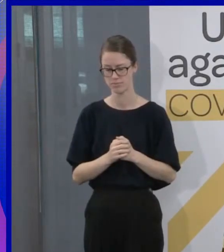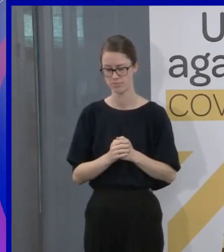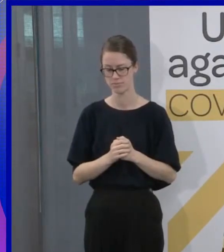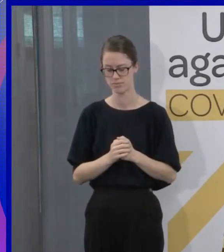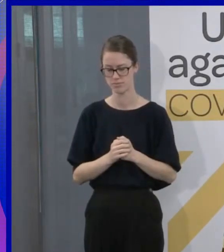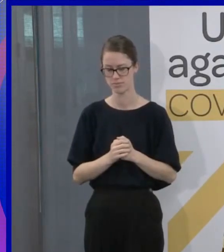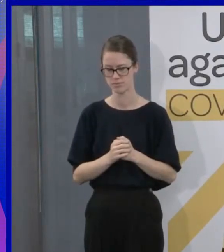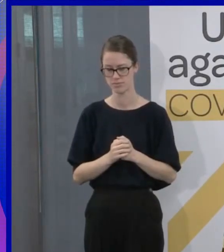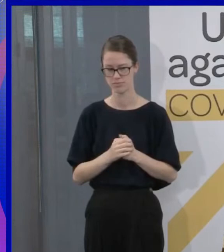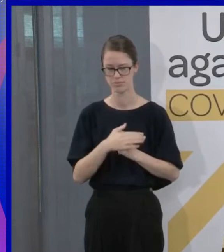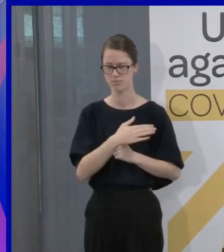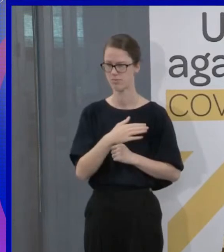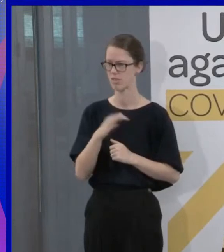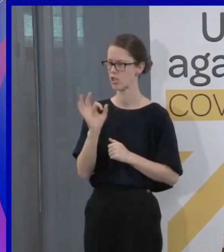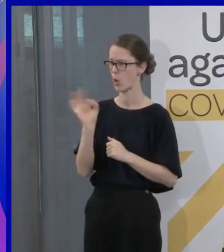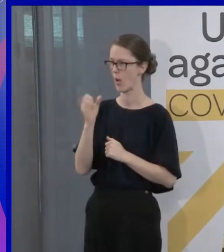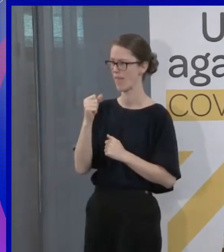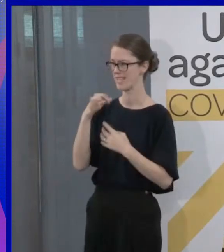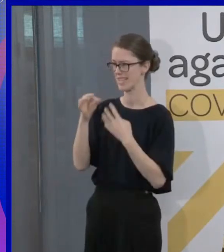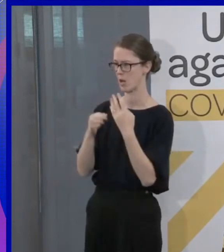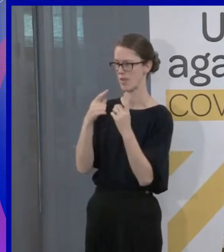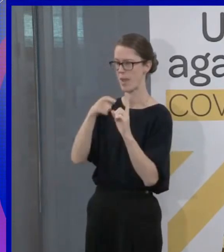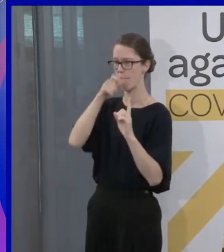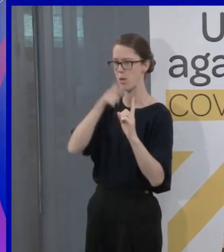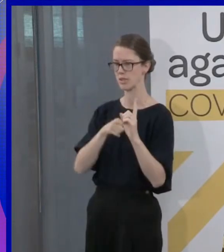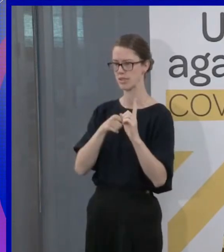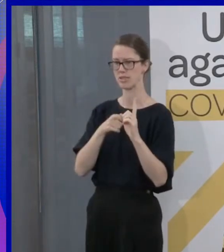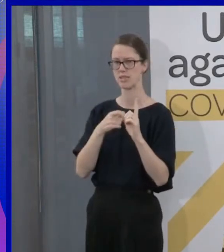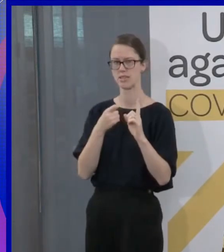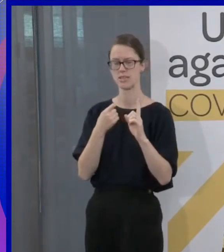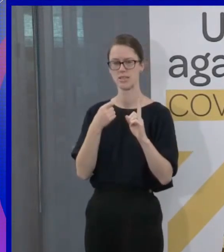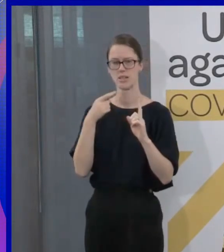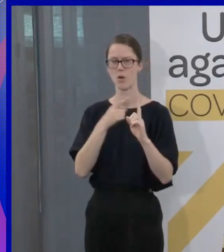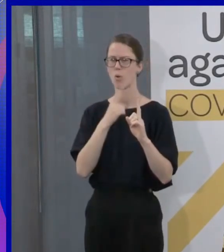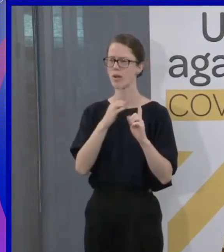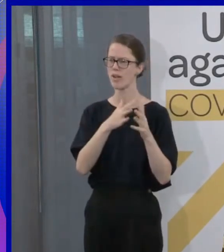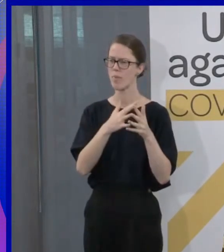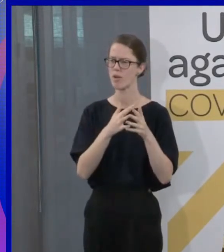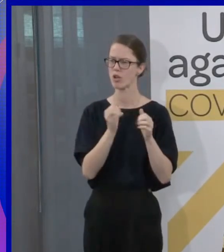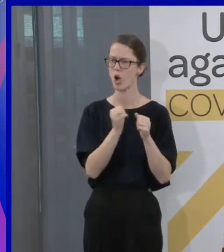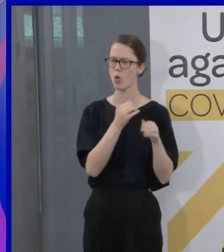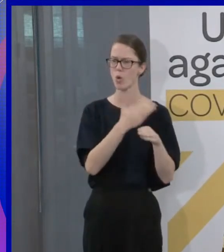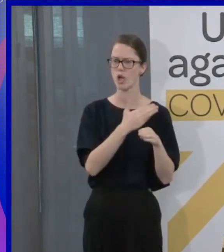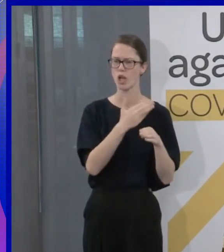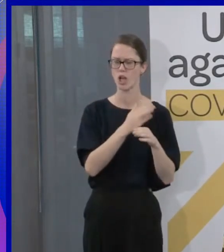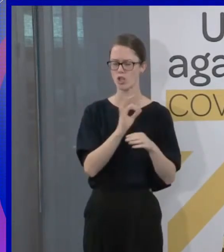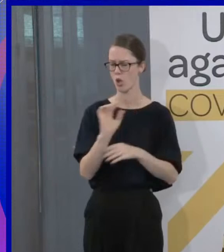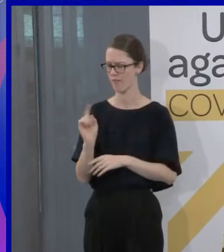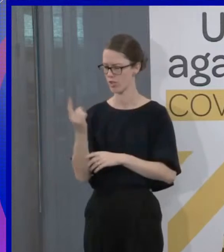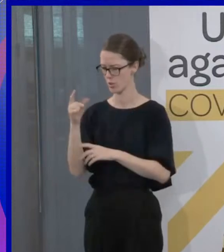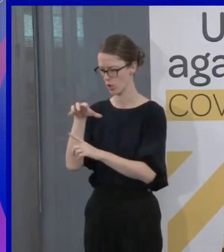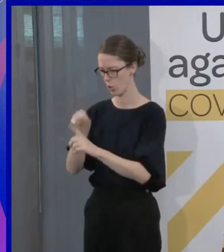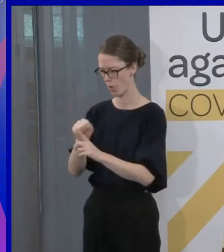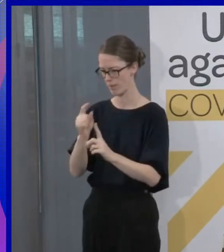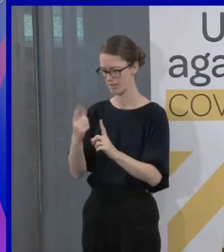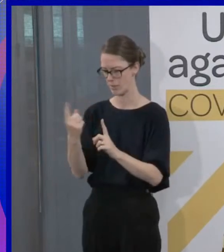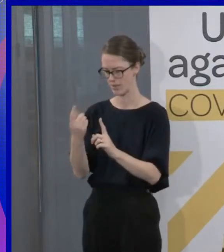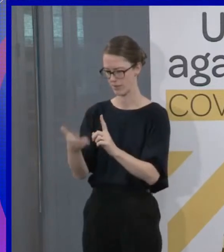sort of? Sorry, I don't have the details on that case. This is one of the Americold workers, not the first one who was found,